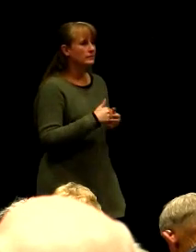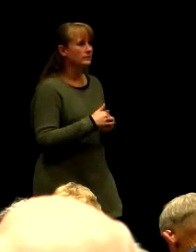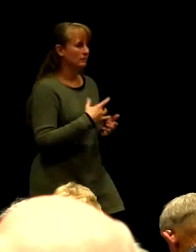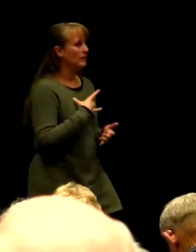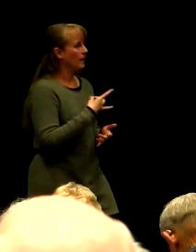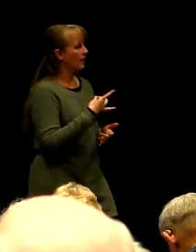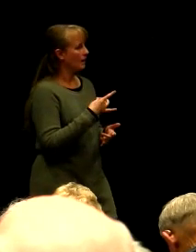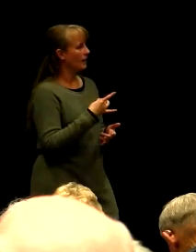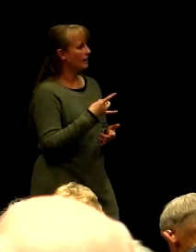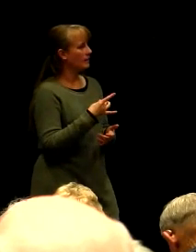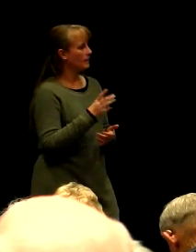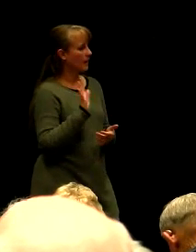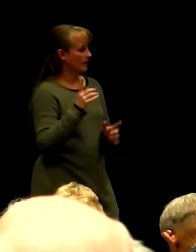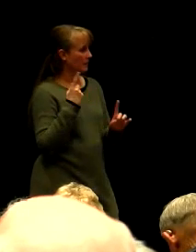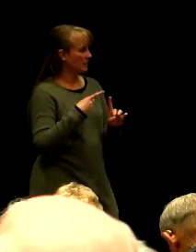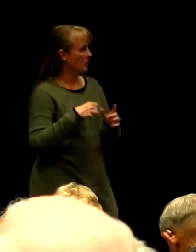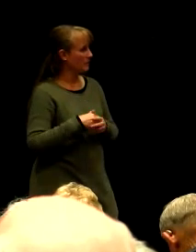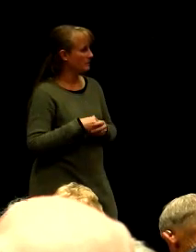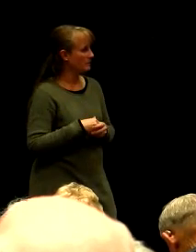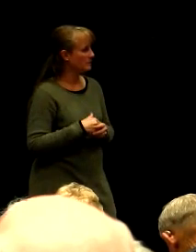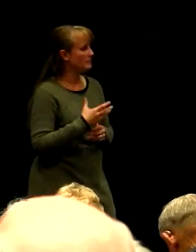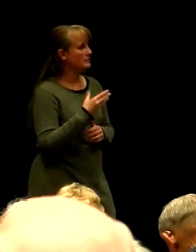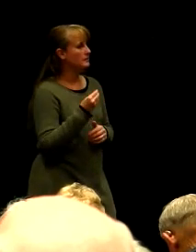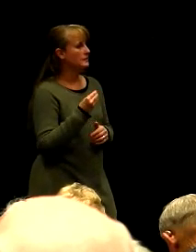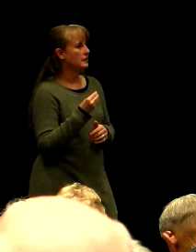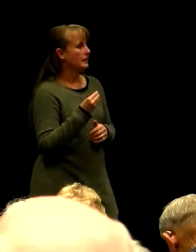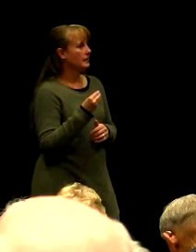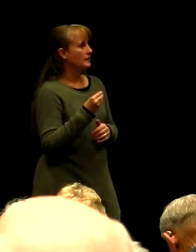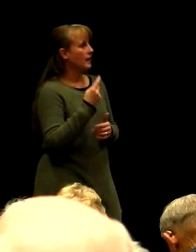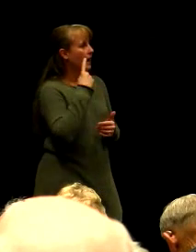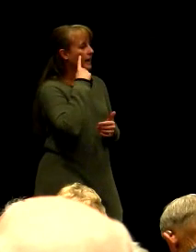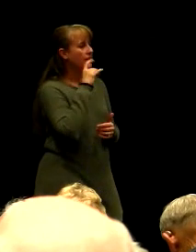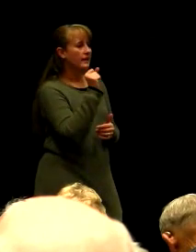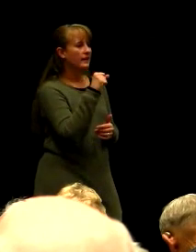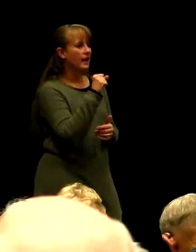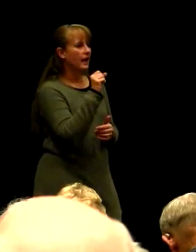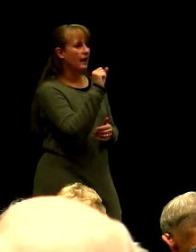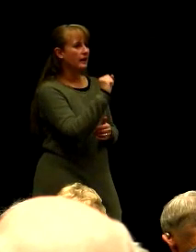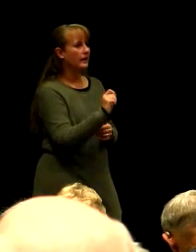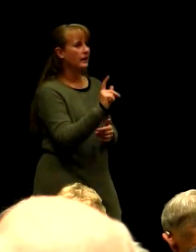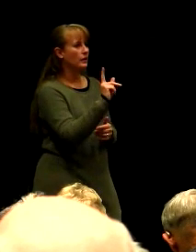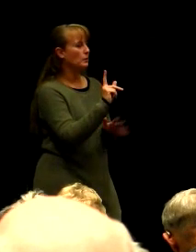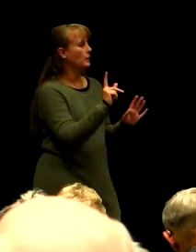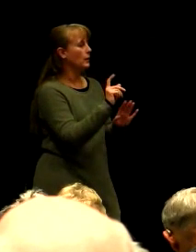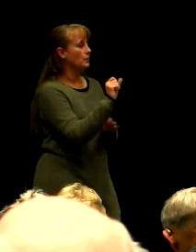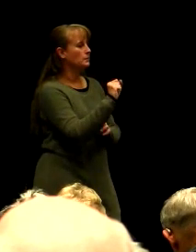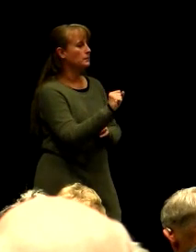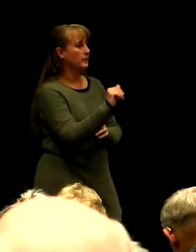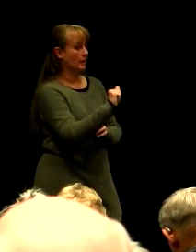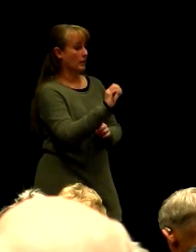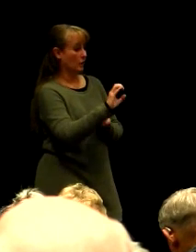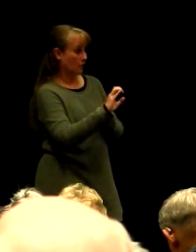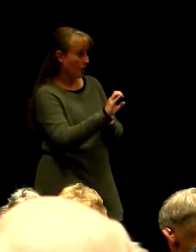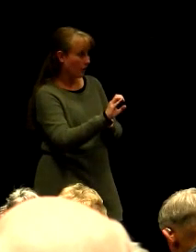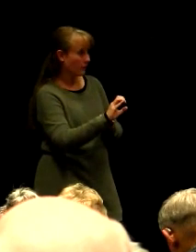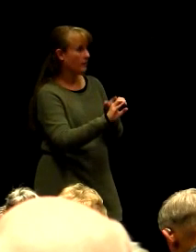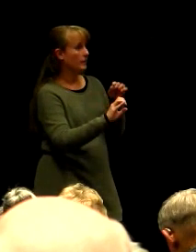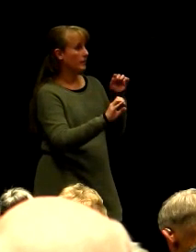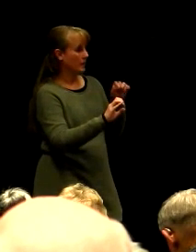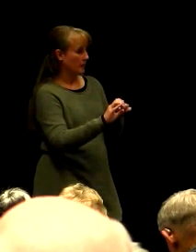I like that. I like the point, and I think that Kubrick, or rather Clark, in many ways was